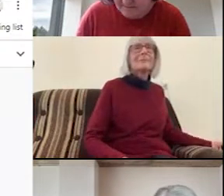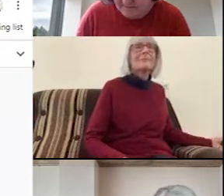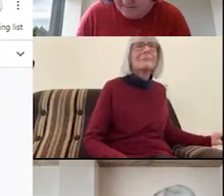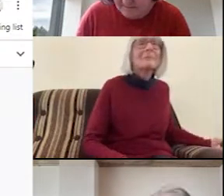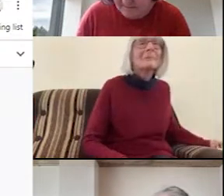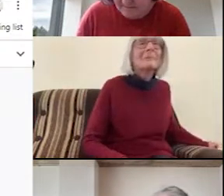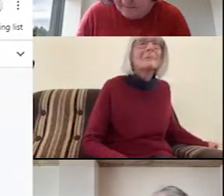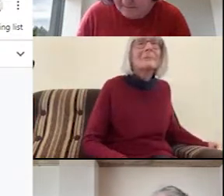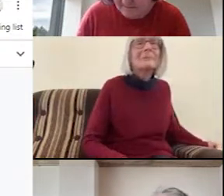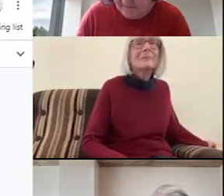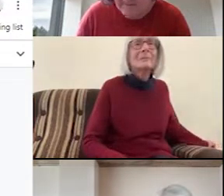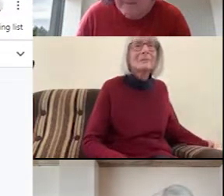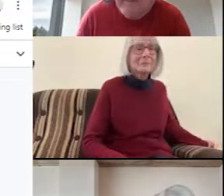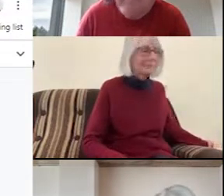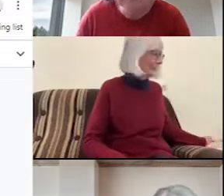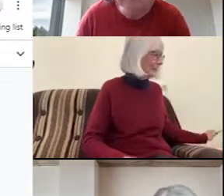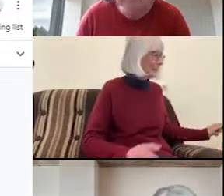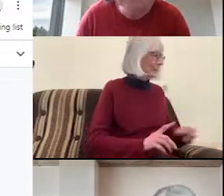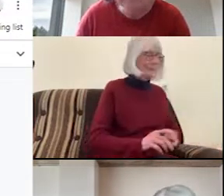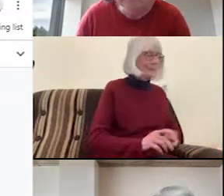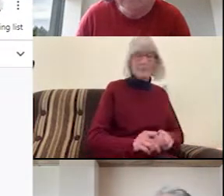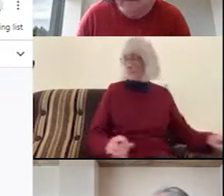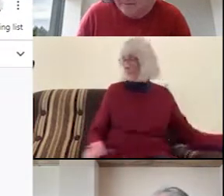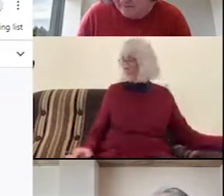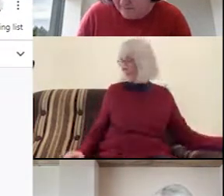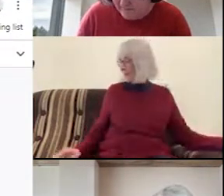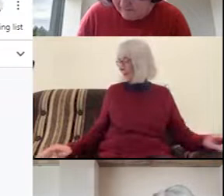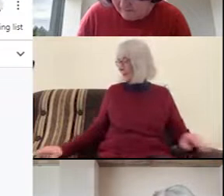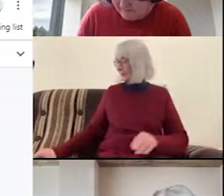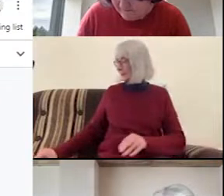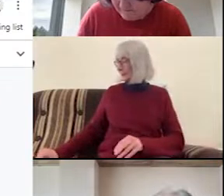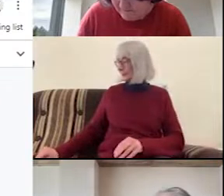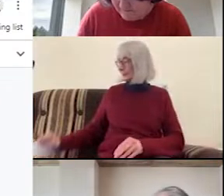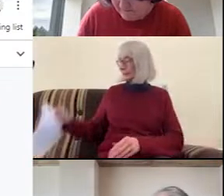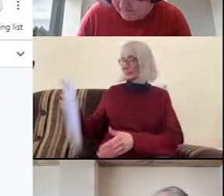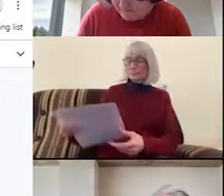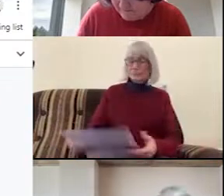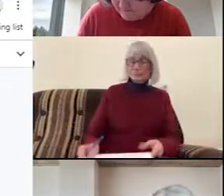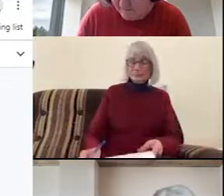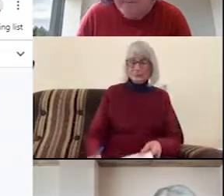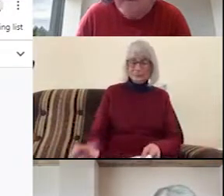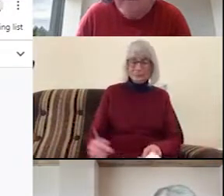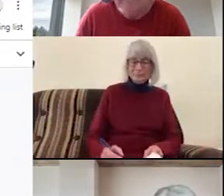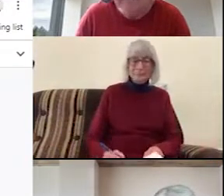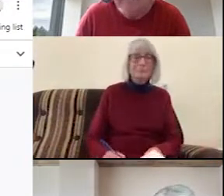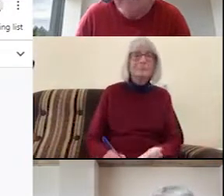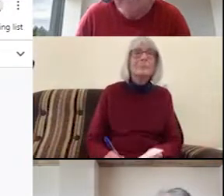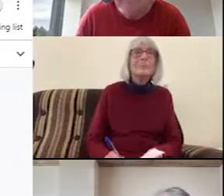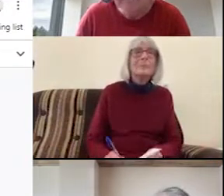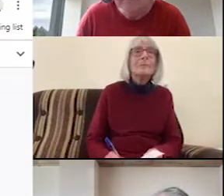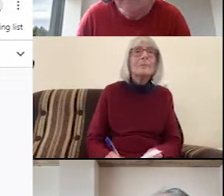bit.ly/3 lowercase a, lowercase o, uppercase y, lowercase p, y. I think that's a